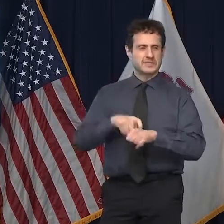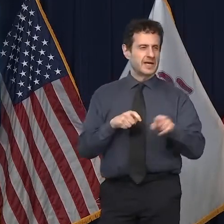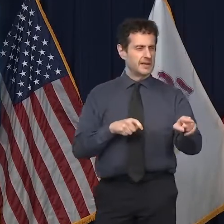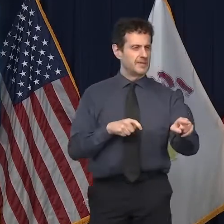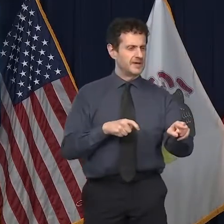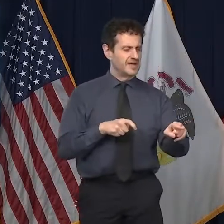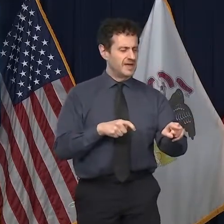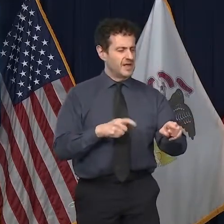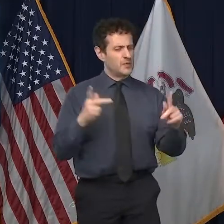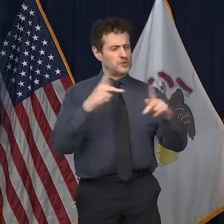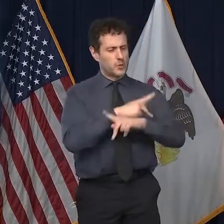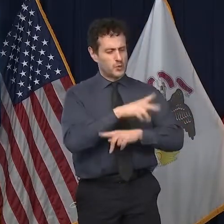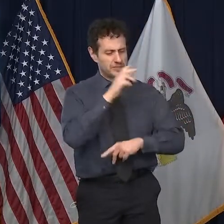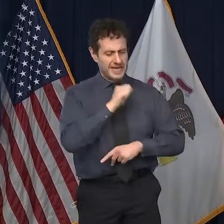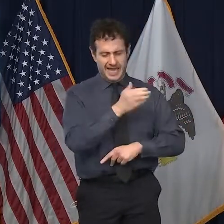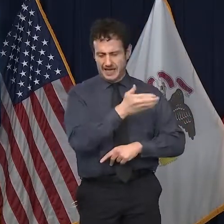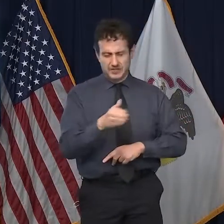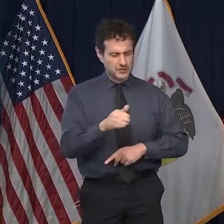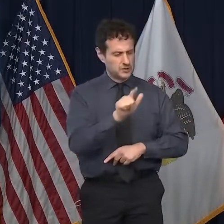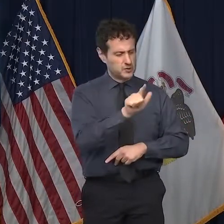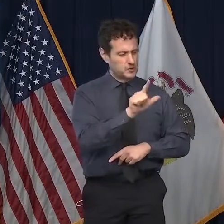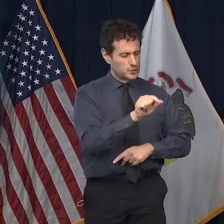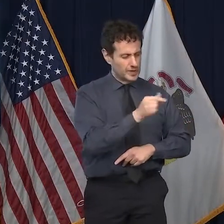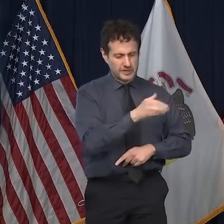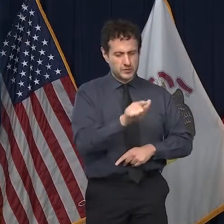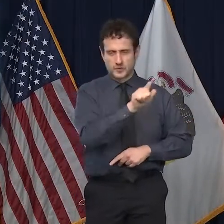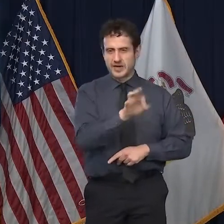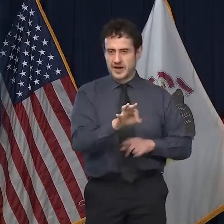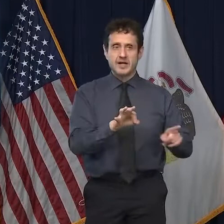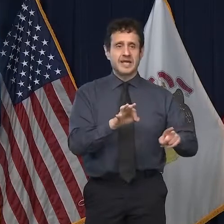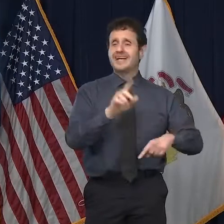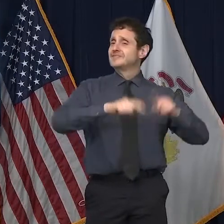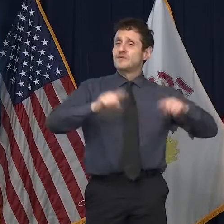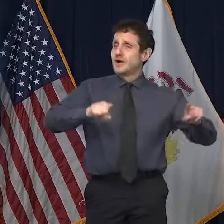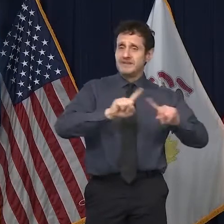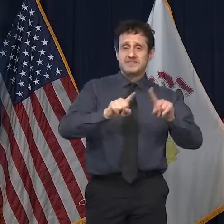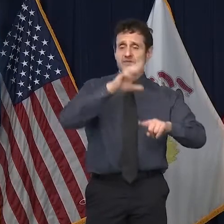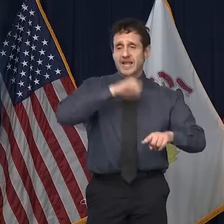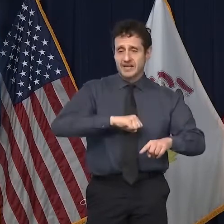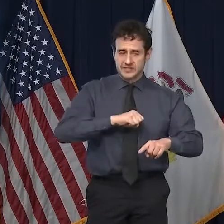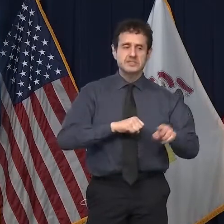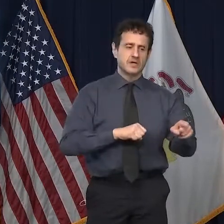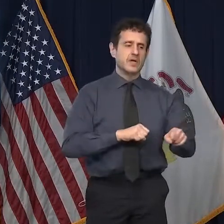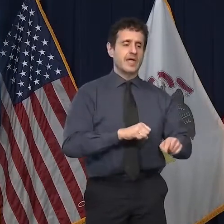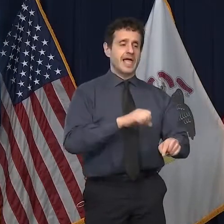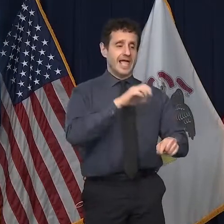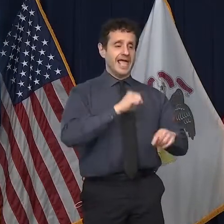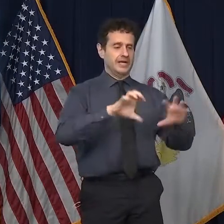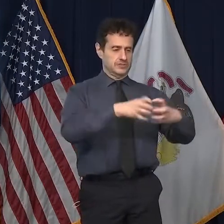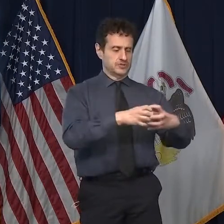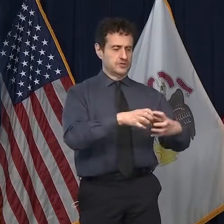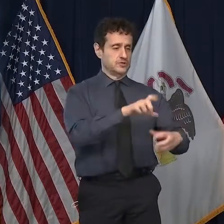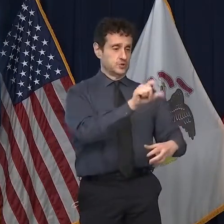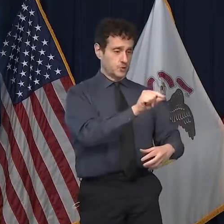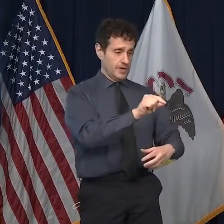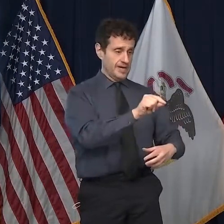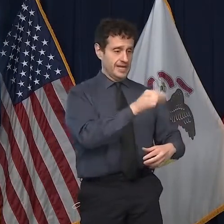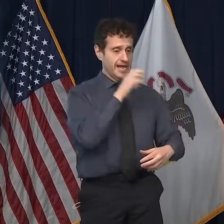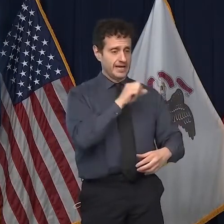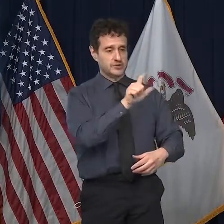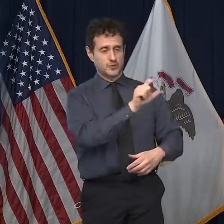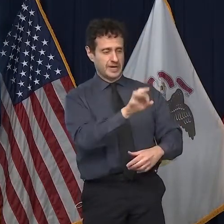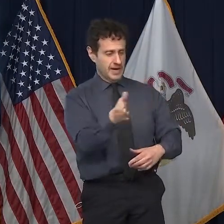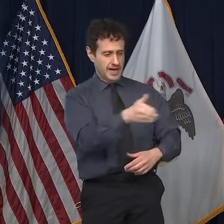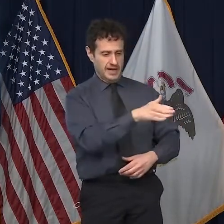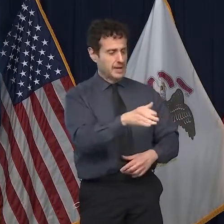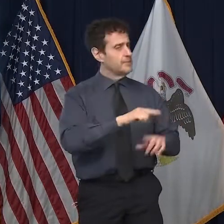29? Well, it's all age No. groups. It's all age groups. The highest group is 20 to 29, but we have people in 0 to 10, 10 to 19,